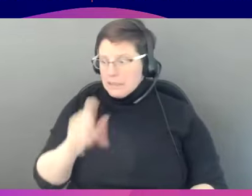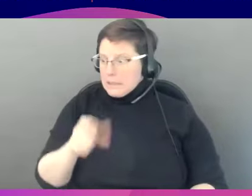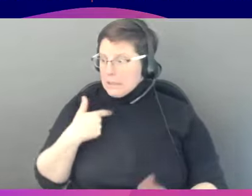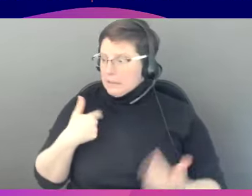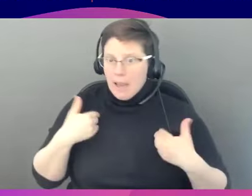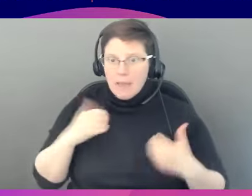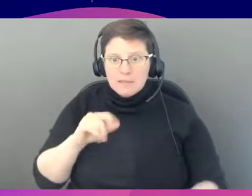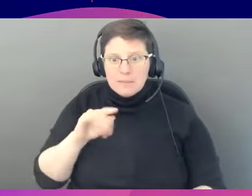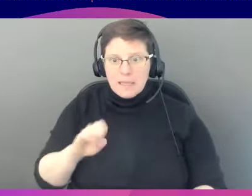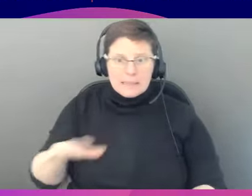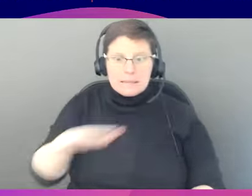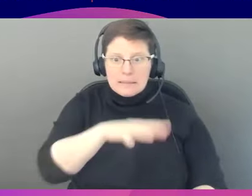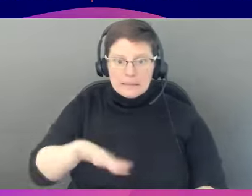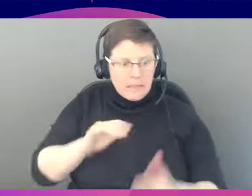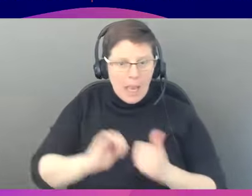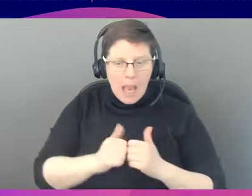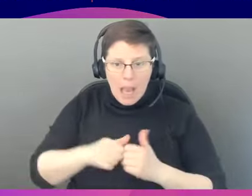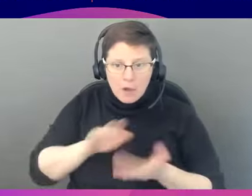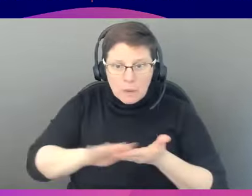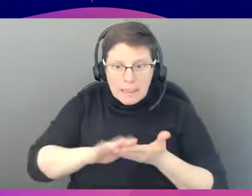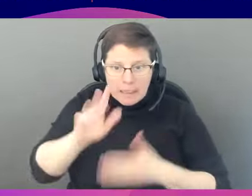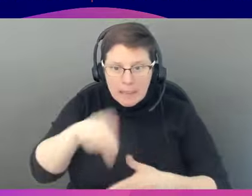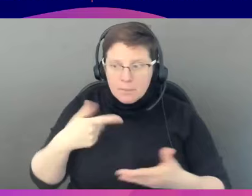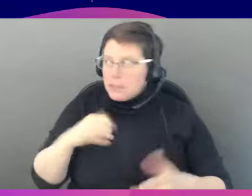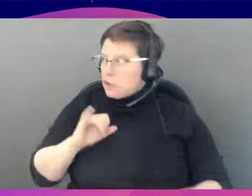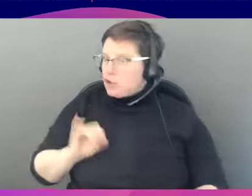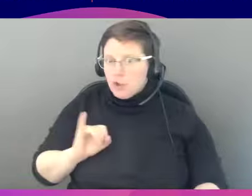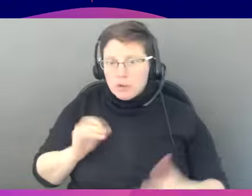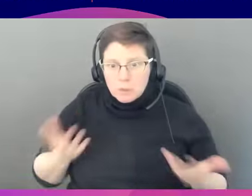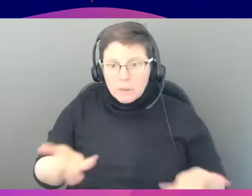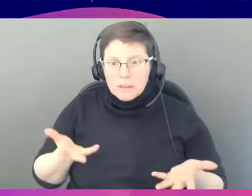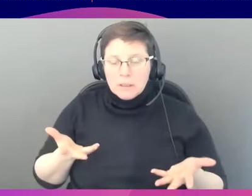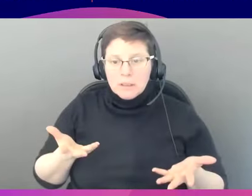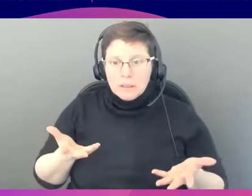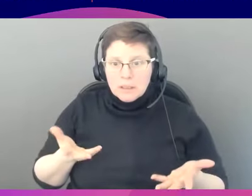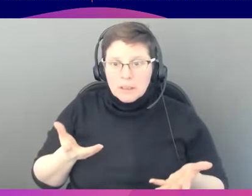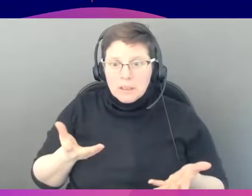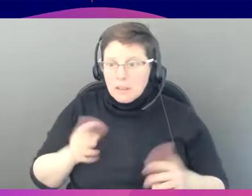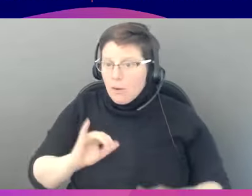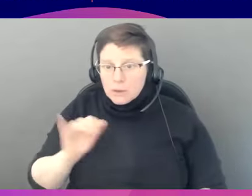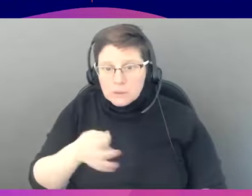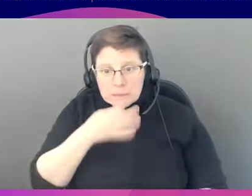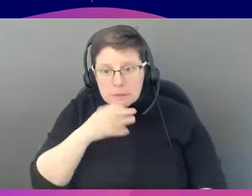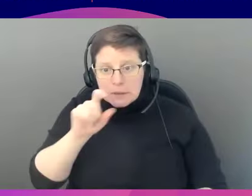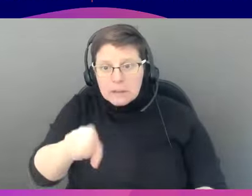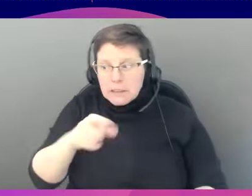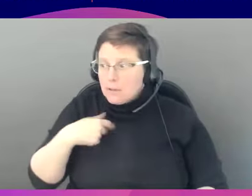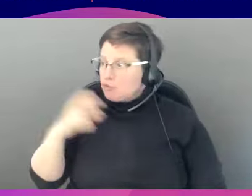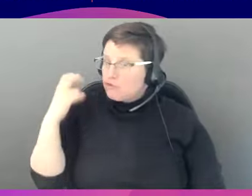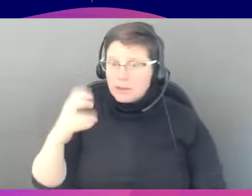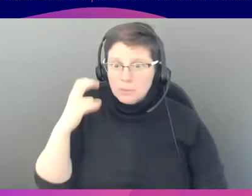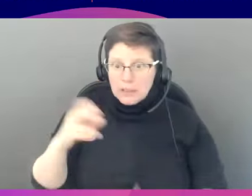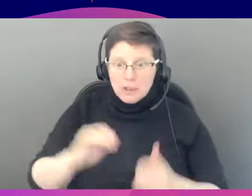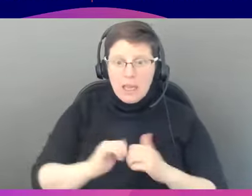are biosecurity concerns, there's insurance concerns, there's a level of expertise for the care, there's transportation